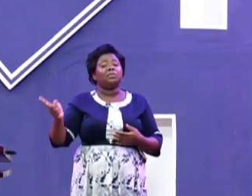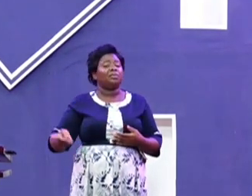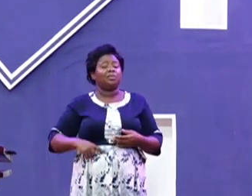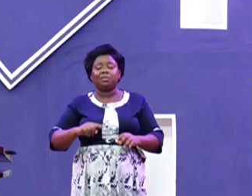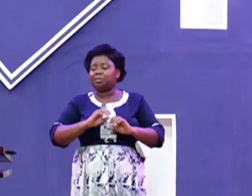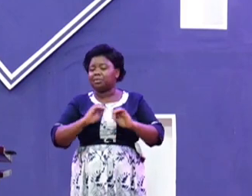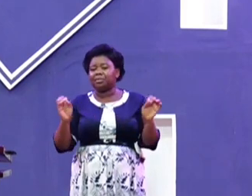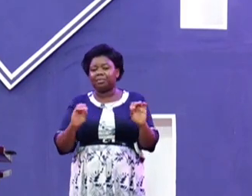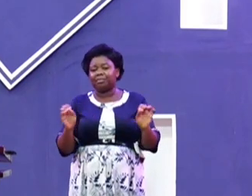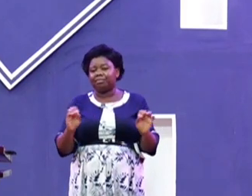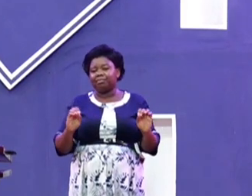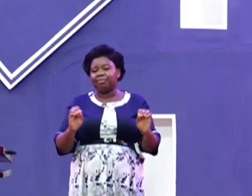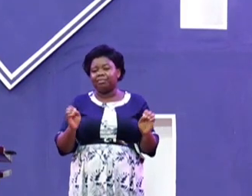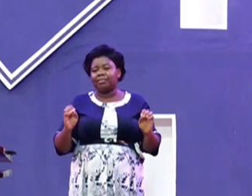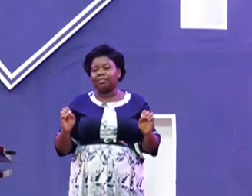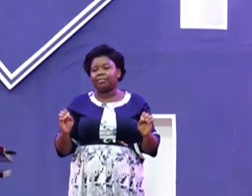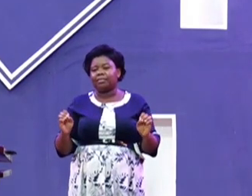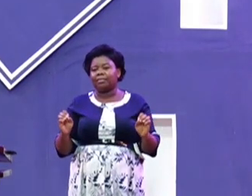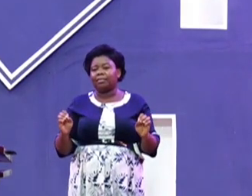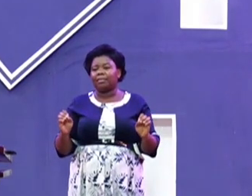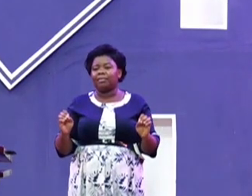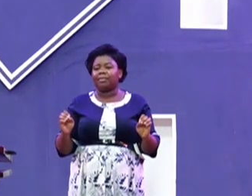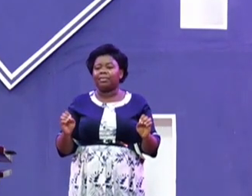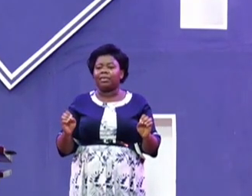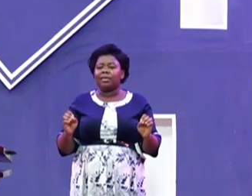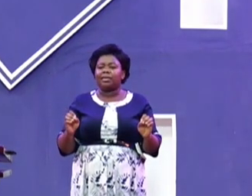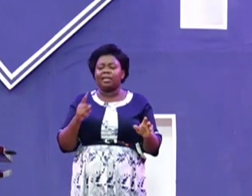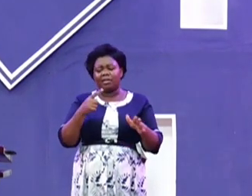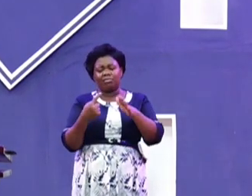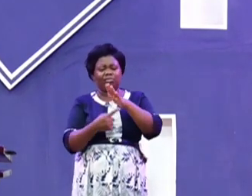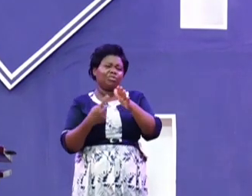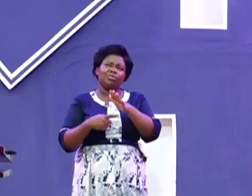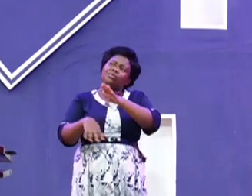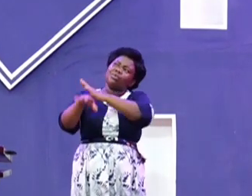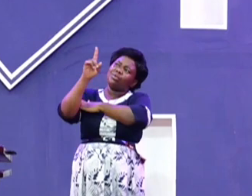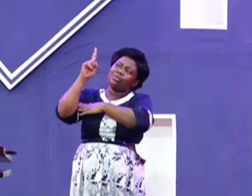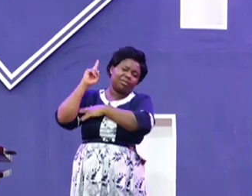when you're not contented. Katonda ekyo mbeera eno gyompisaamu